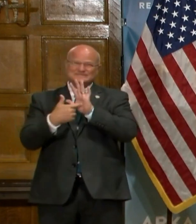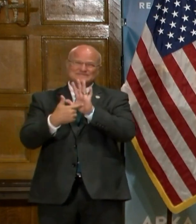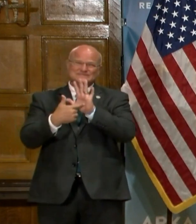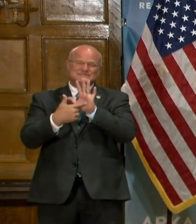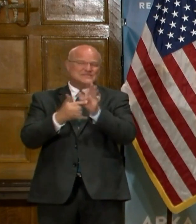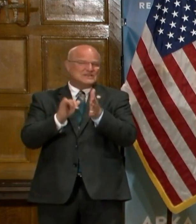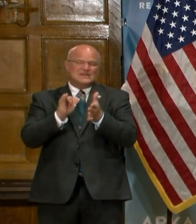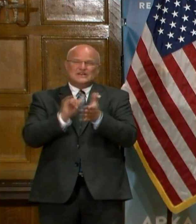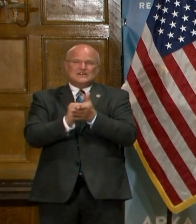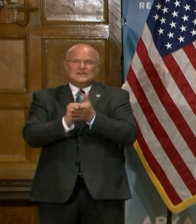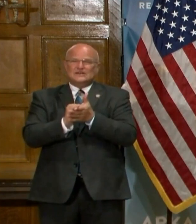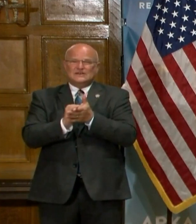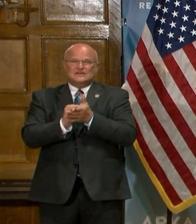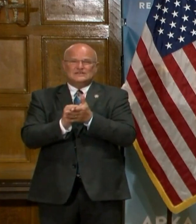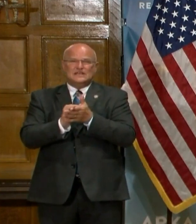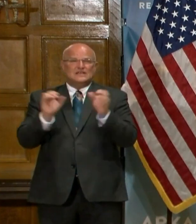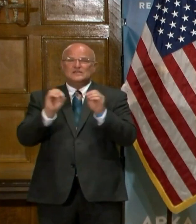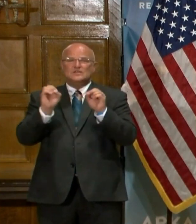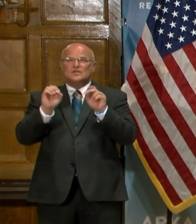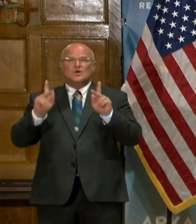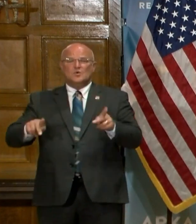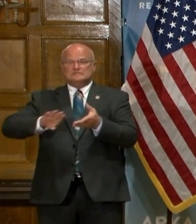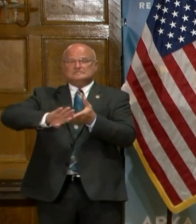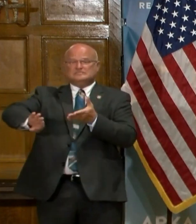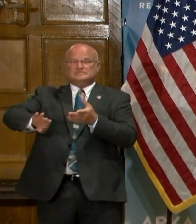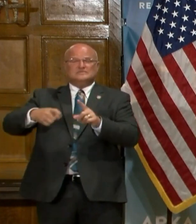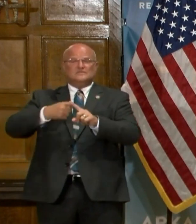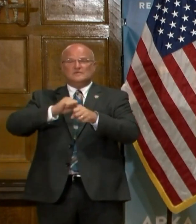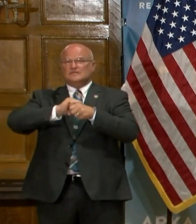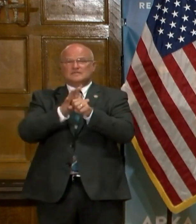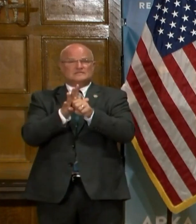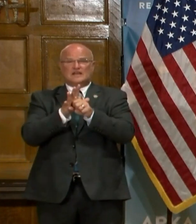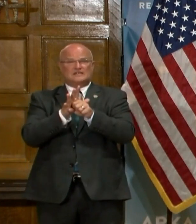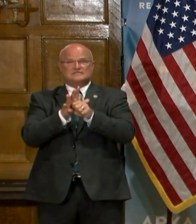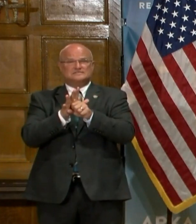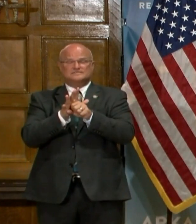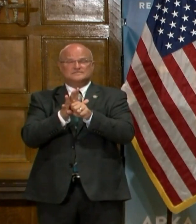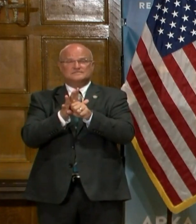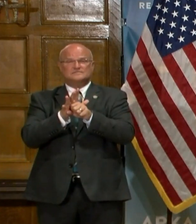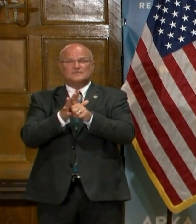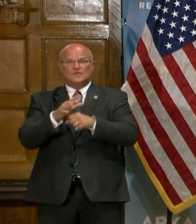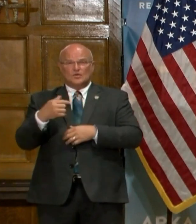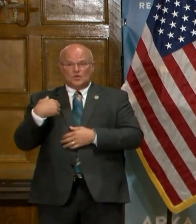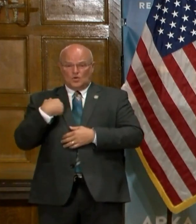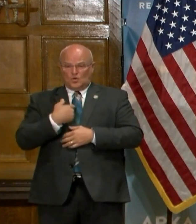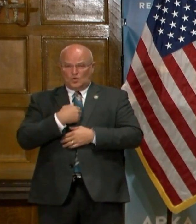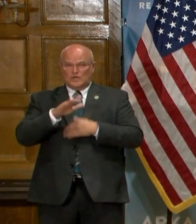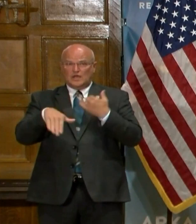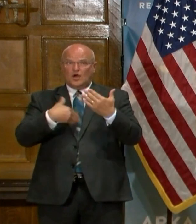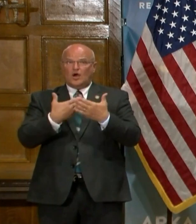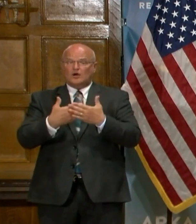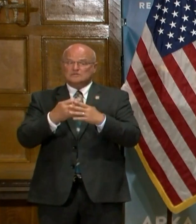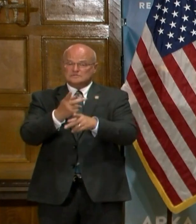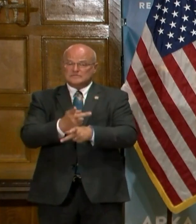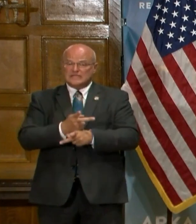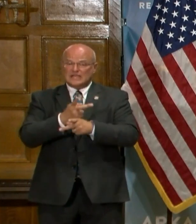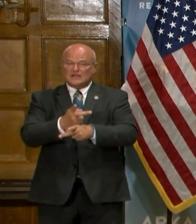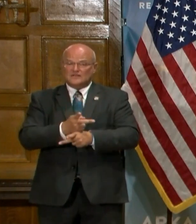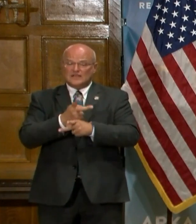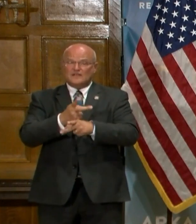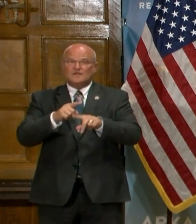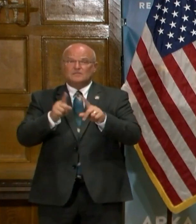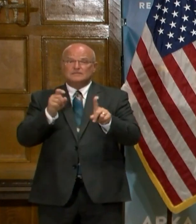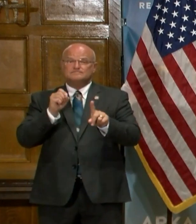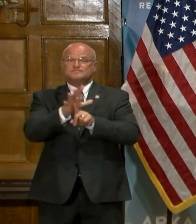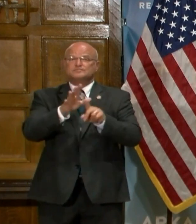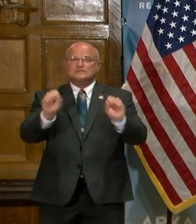that no one is immune from the virus. We can all be careful, but you can't be too